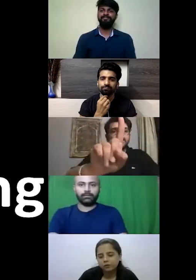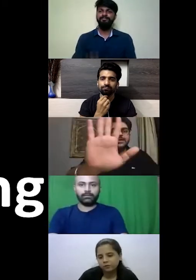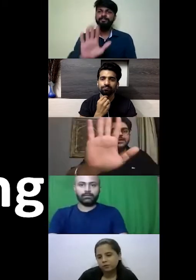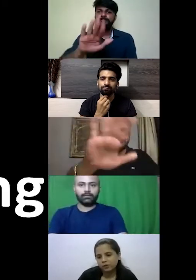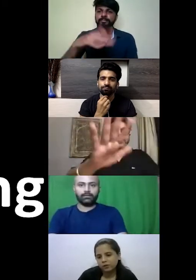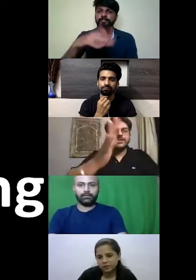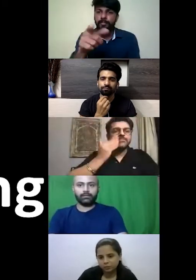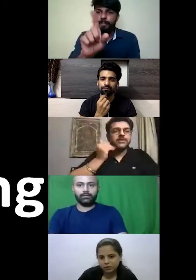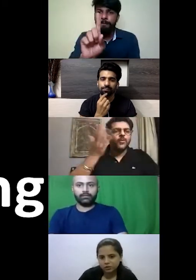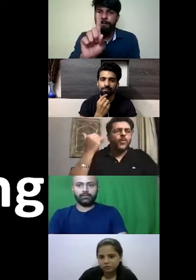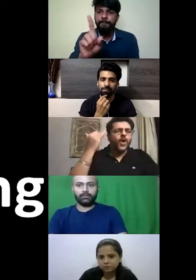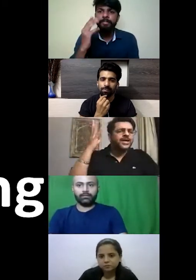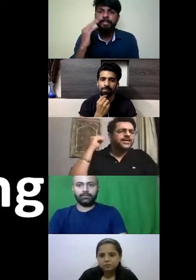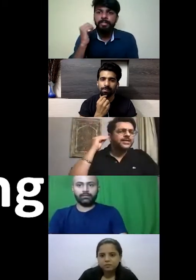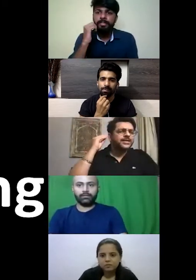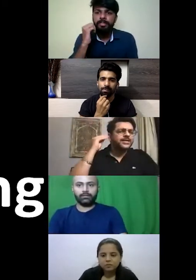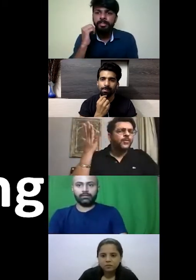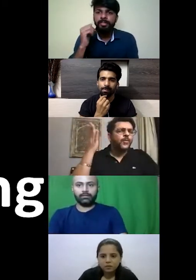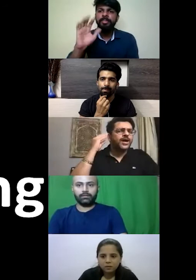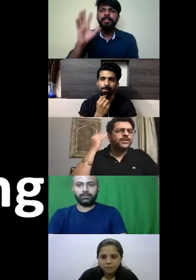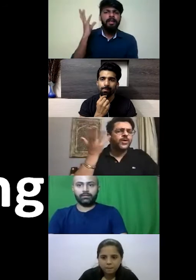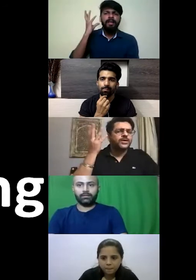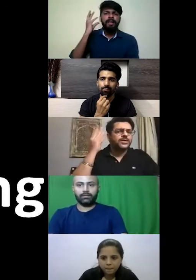your facial expression.